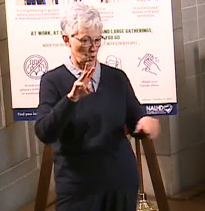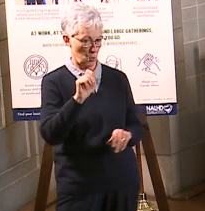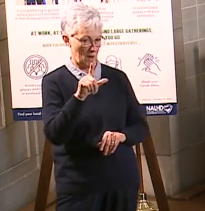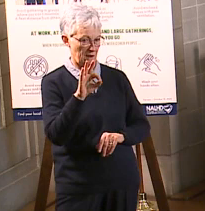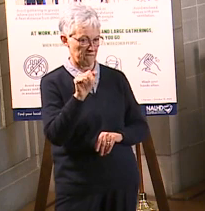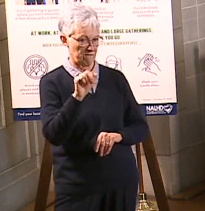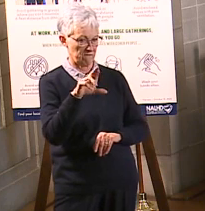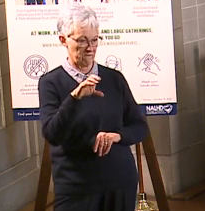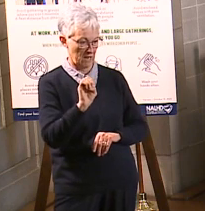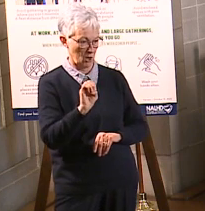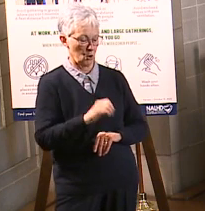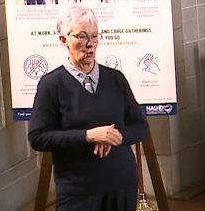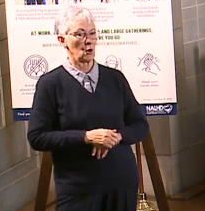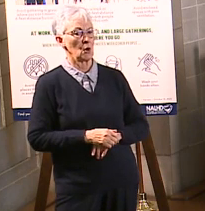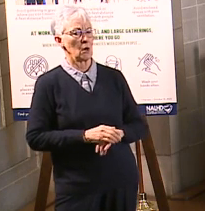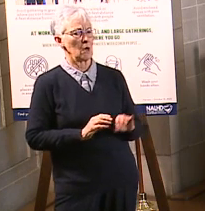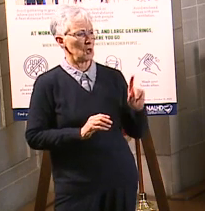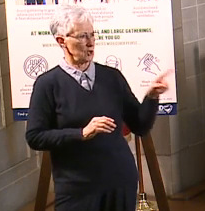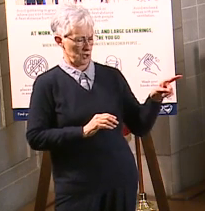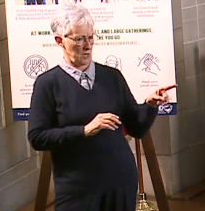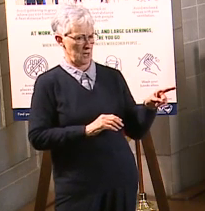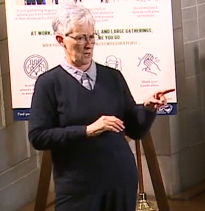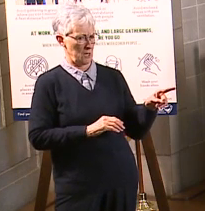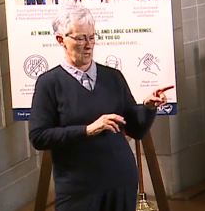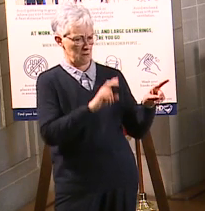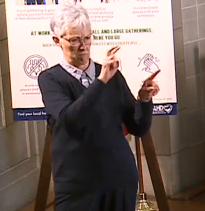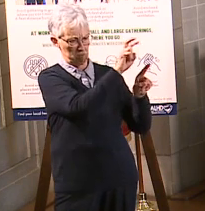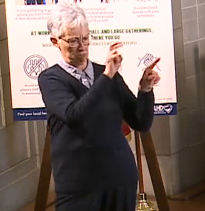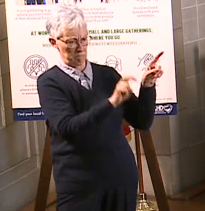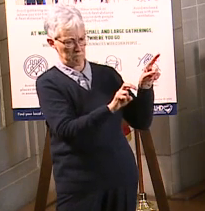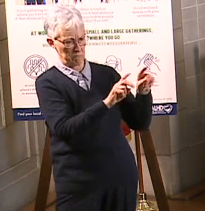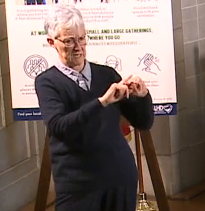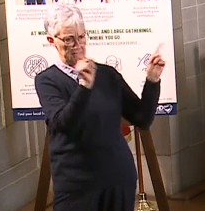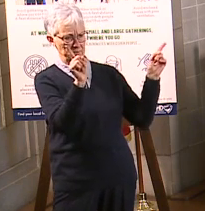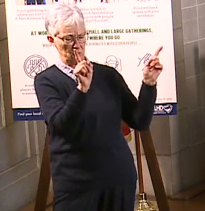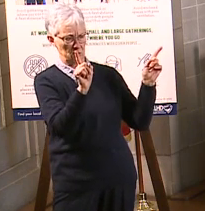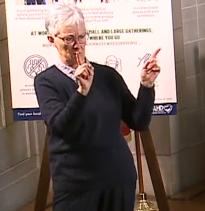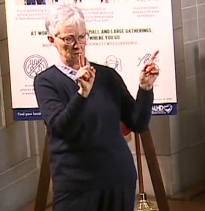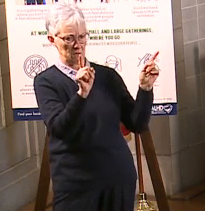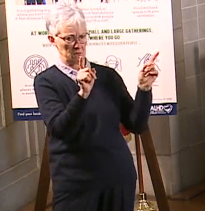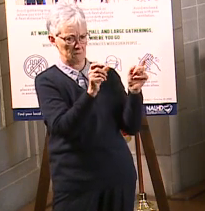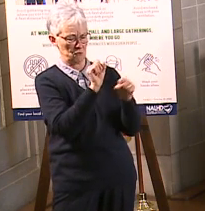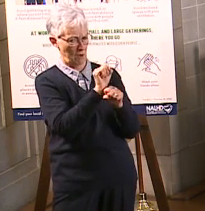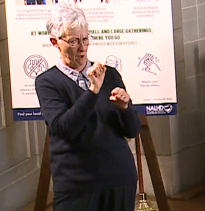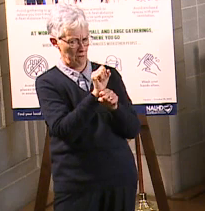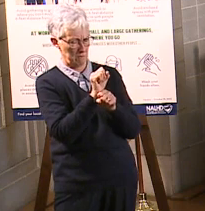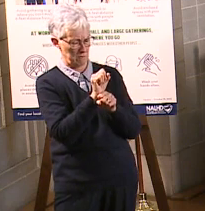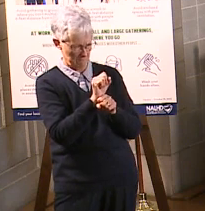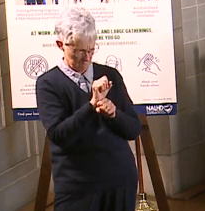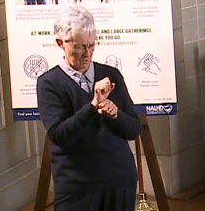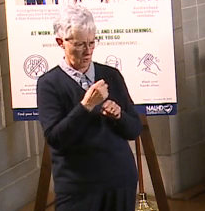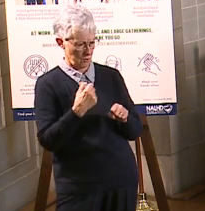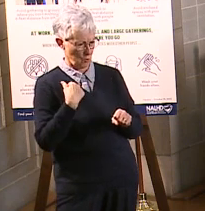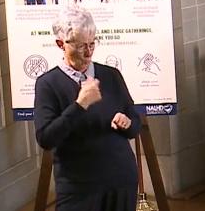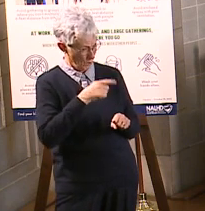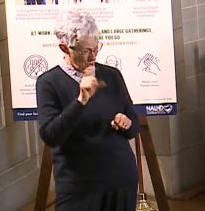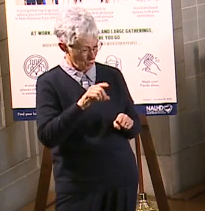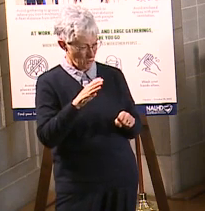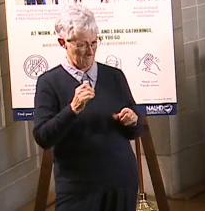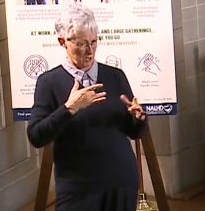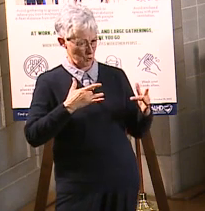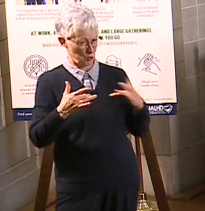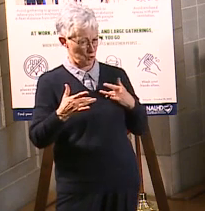position with St. Francis. Do you know why that may be, and should this be another concern? So with regard